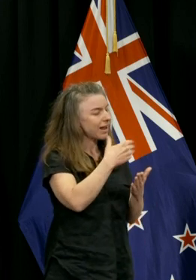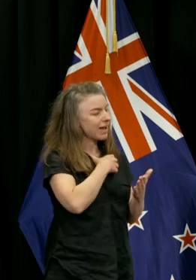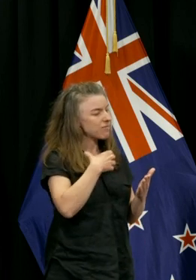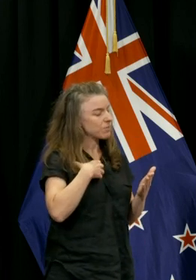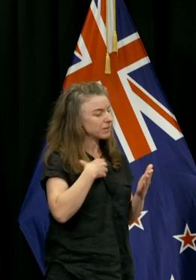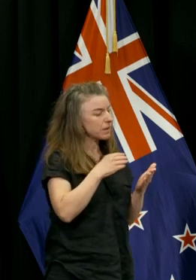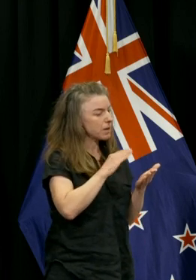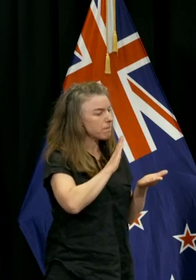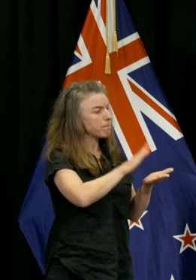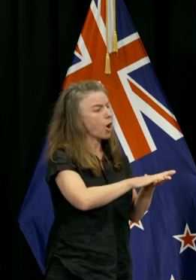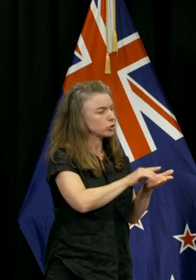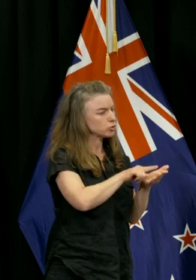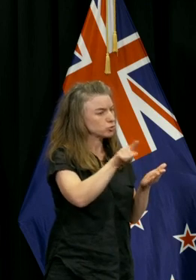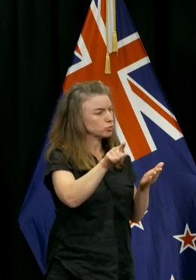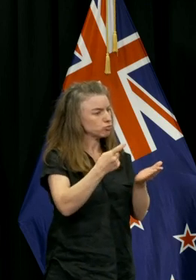Reserve Bank?